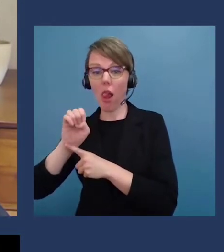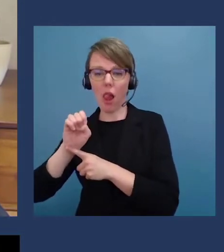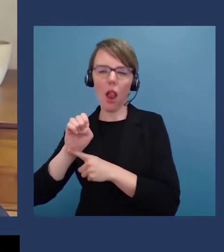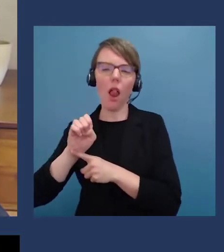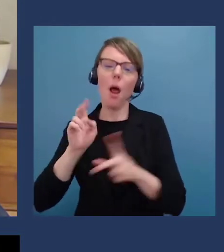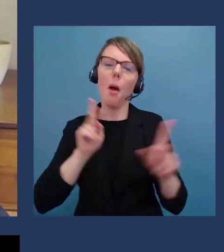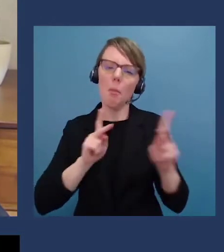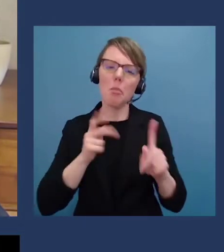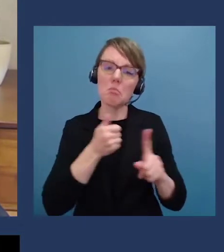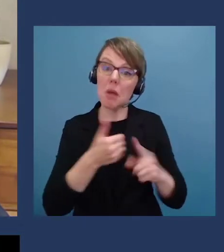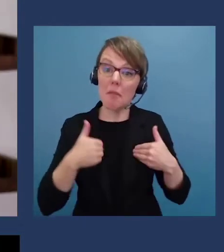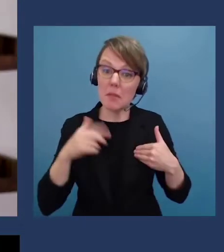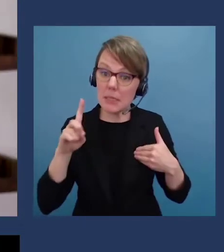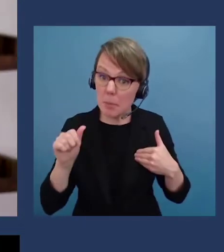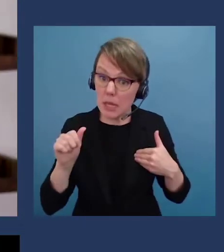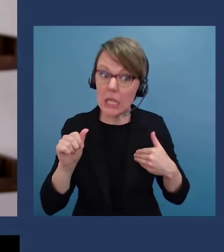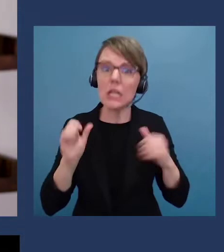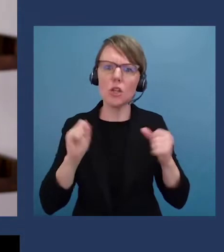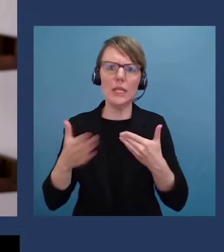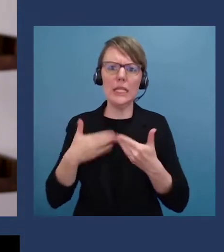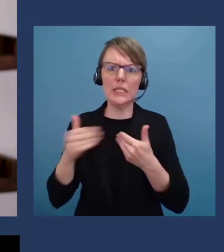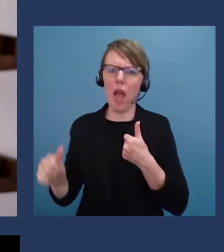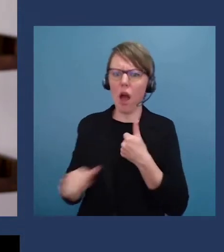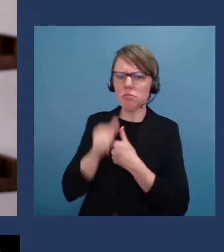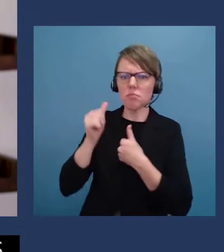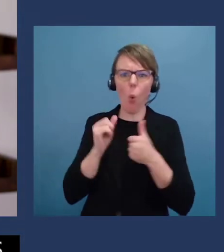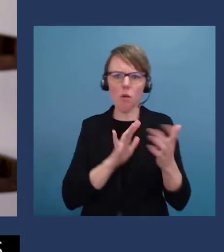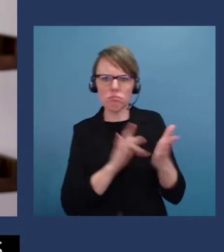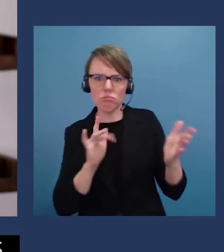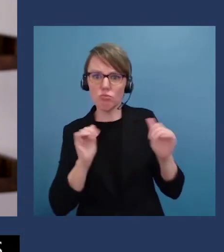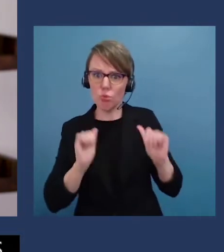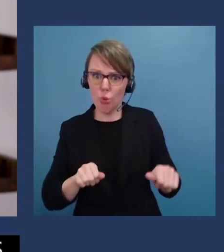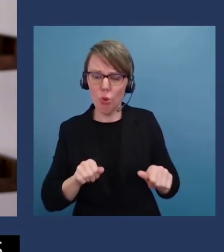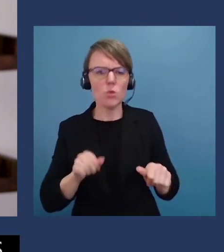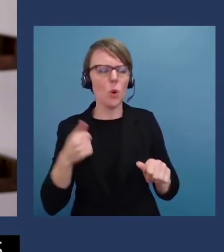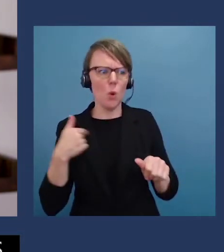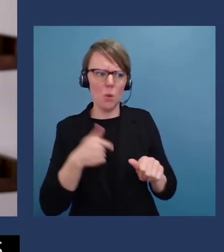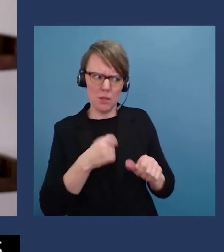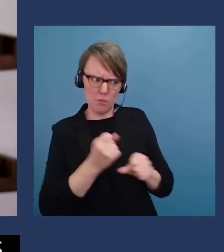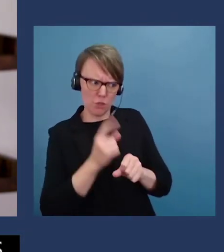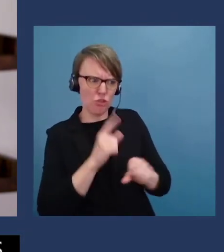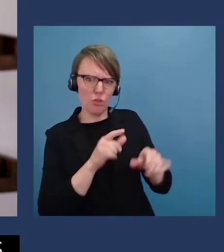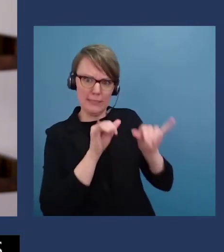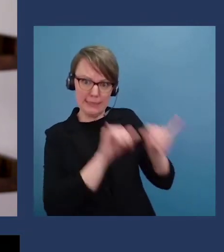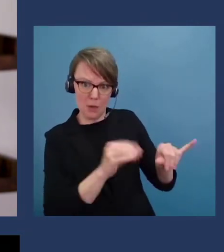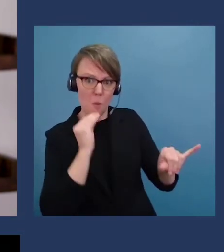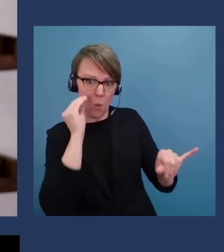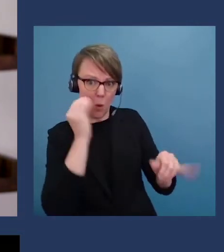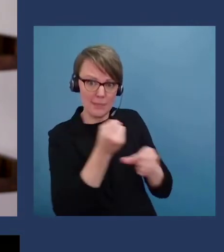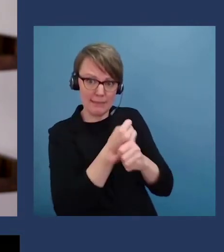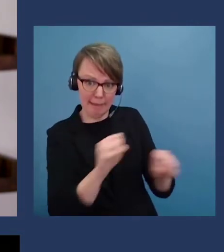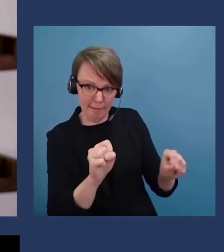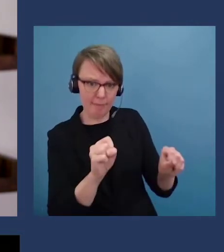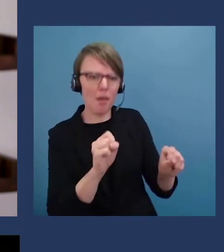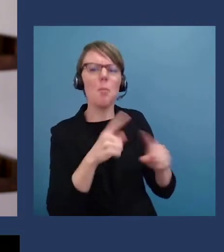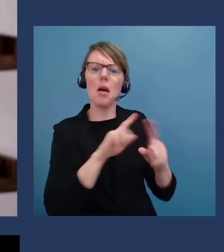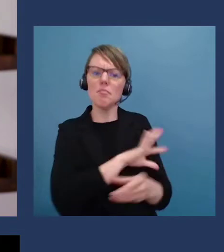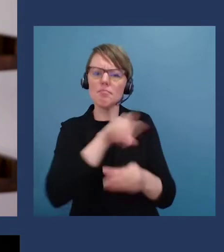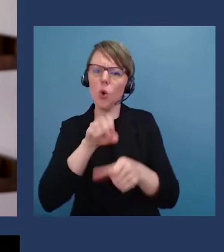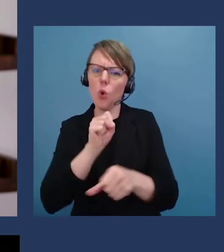so we have lots of innovation, but it's really more than any one innovation. It's that ability to think about universal design